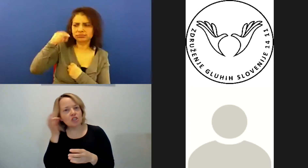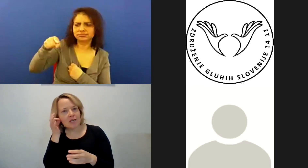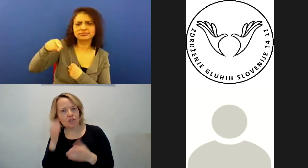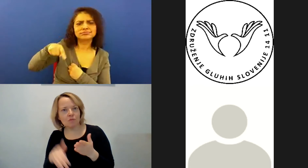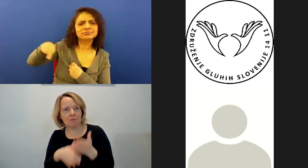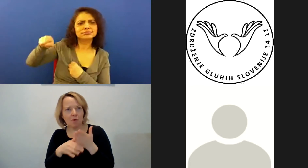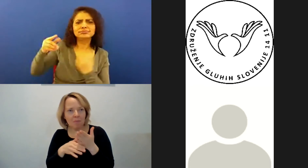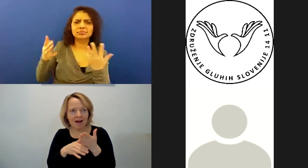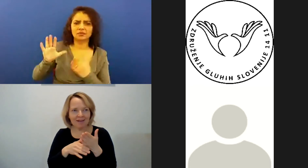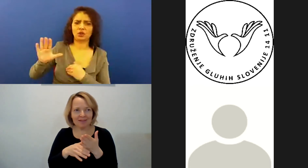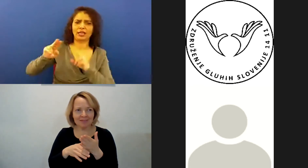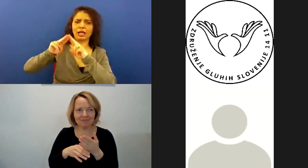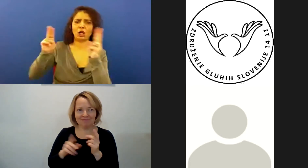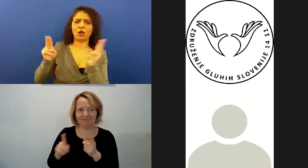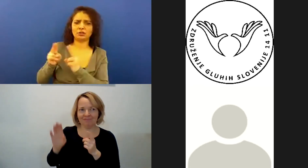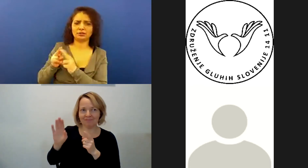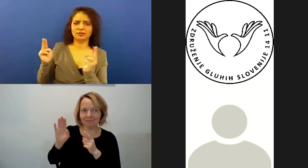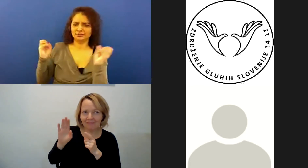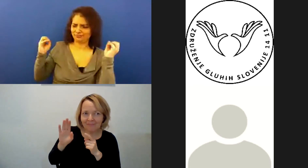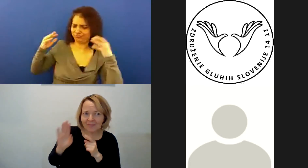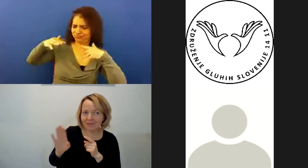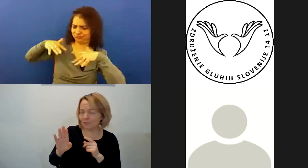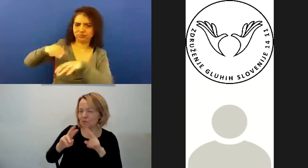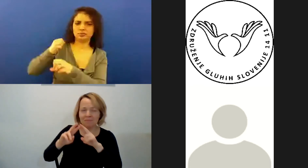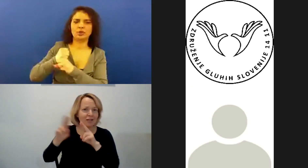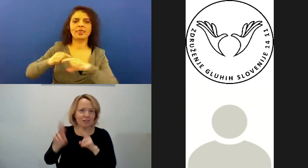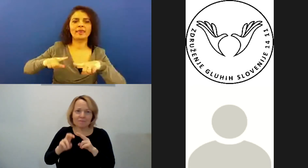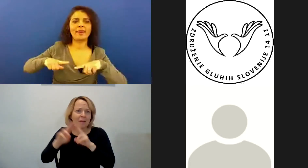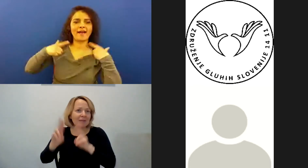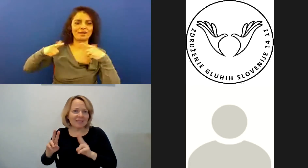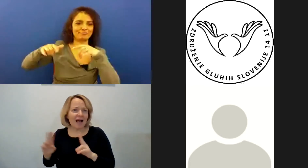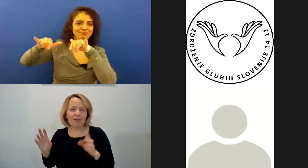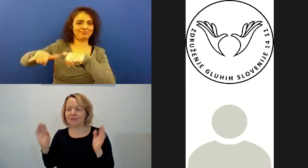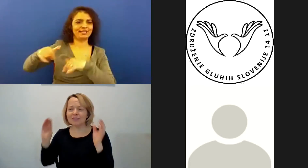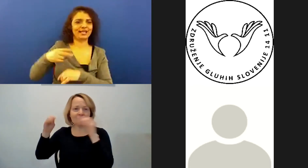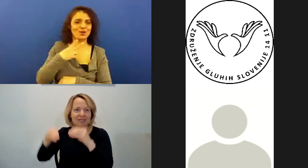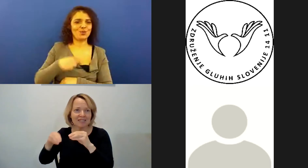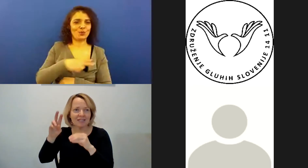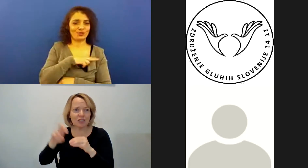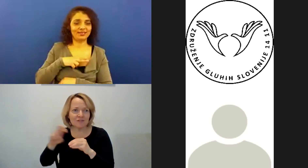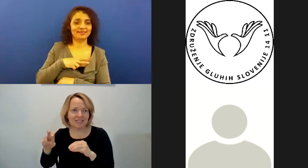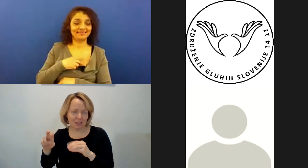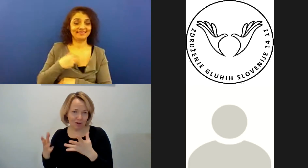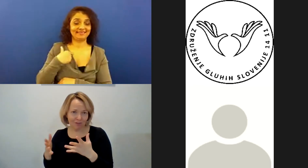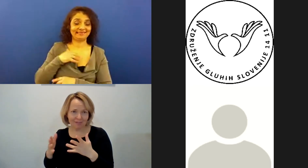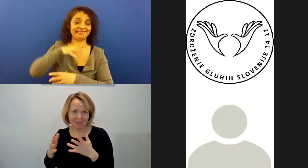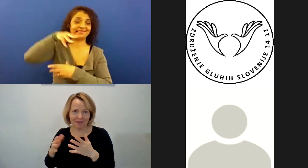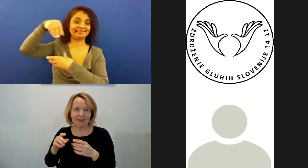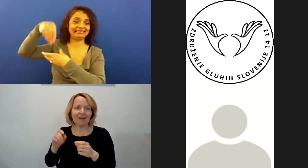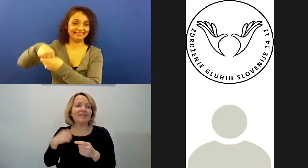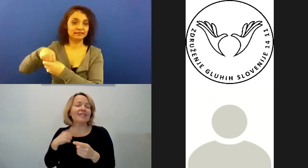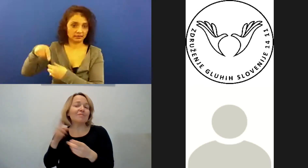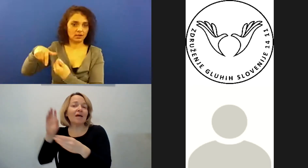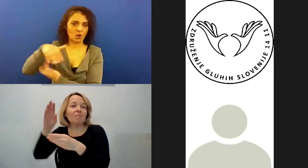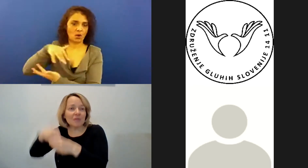community. My whole network existed of hearing people. And in Switzerland, there's a whole international